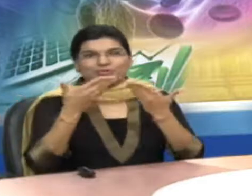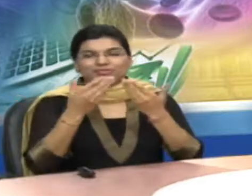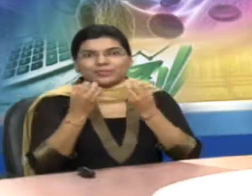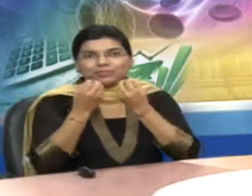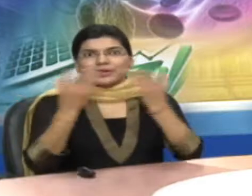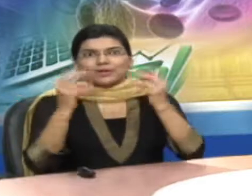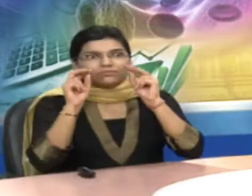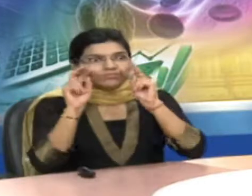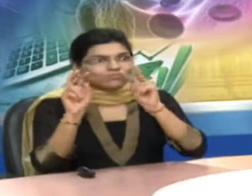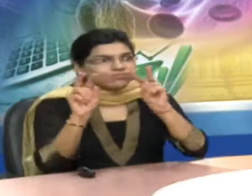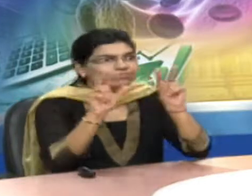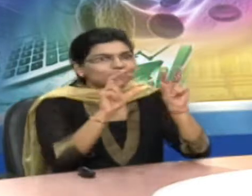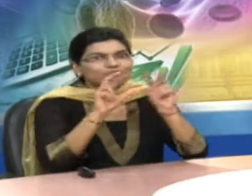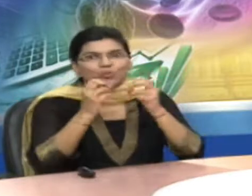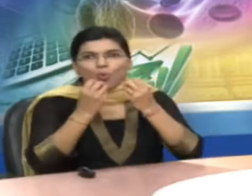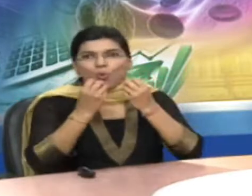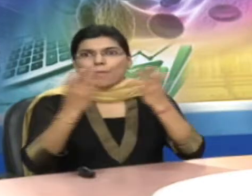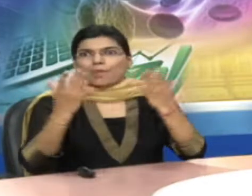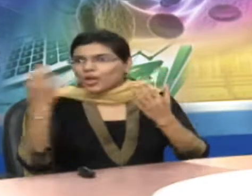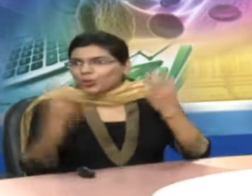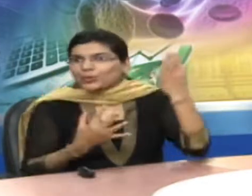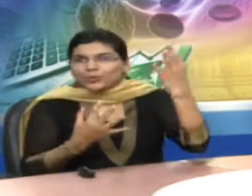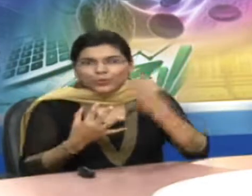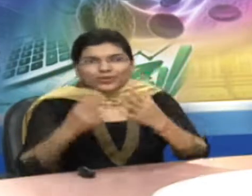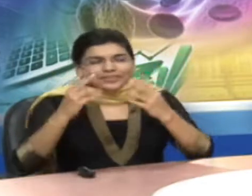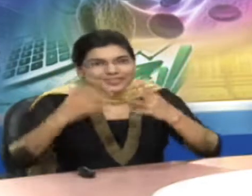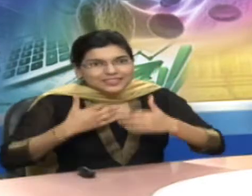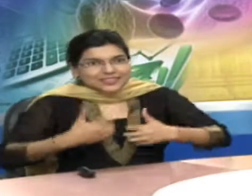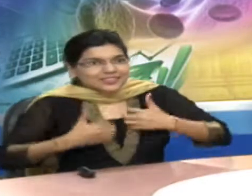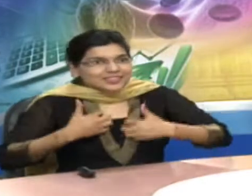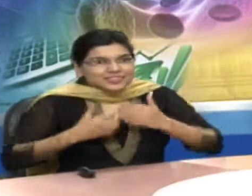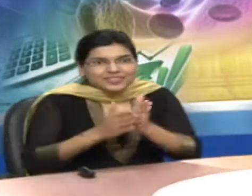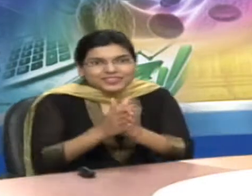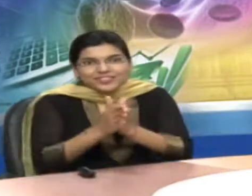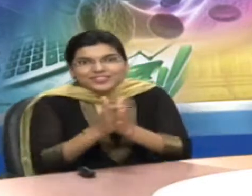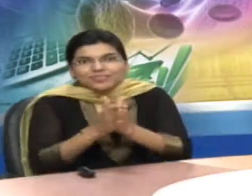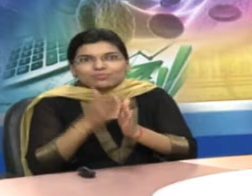even any number of times we go, there are new things we learn.